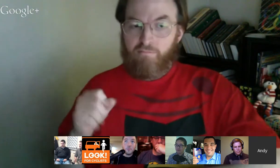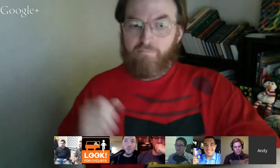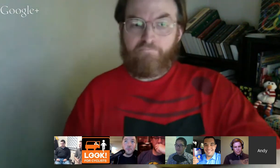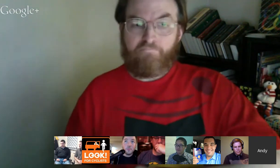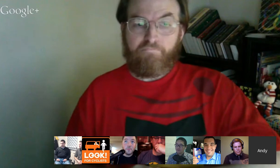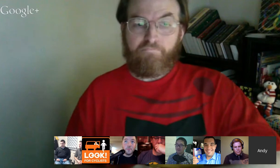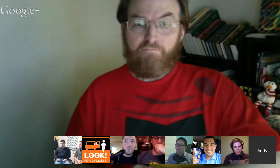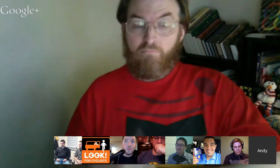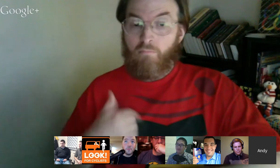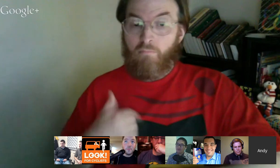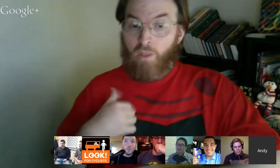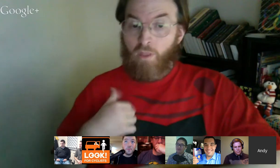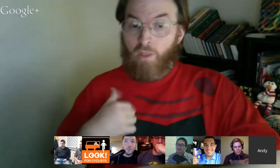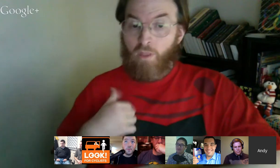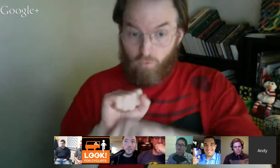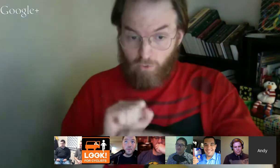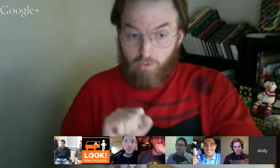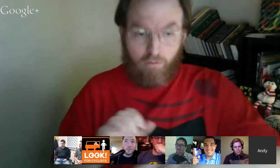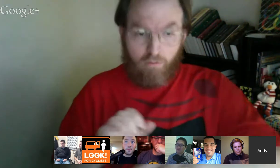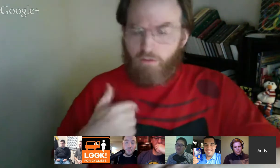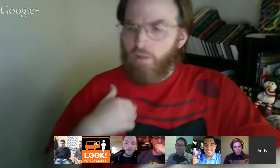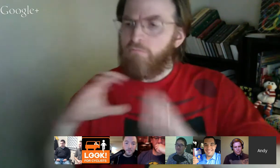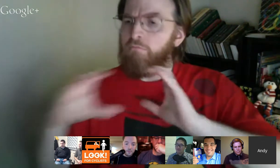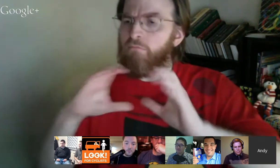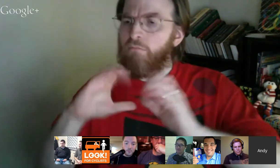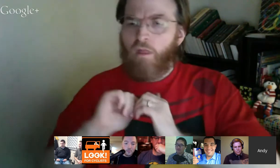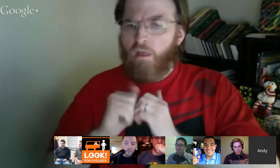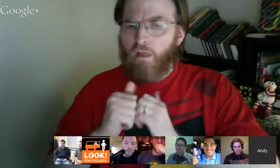general sense of it, but I just prefer it that way.